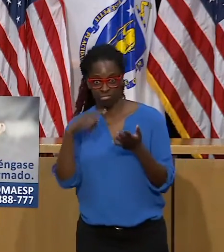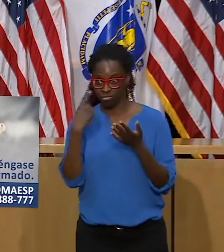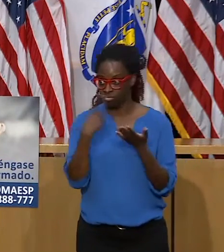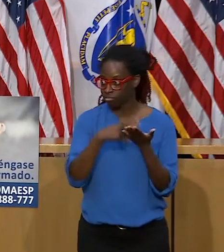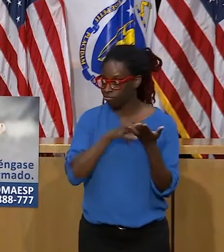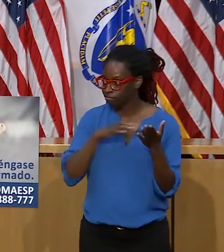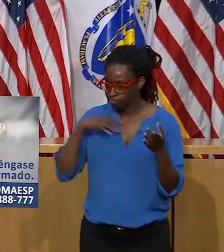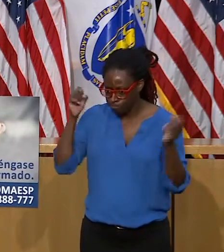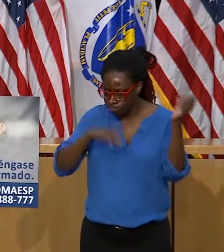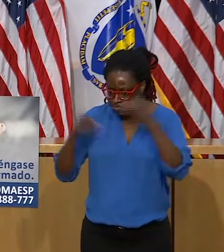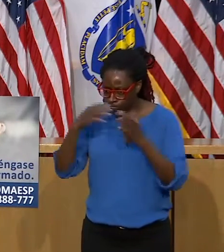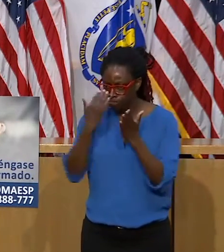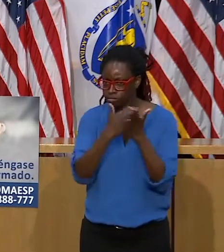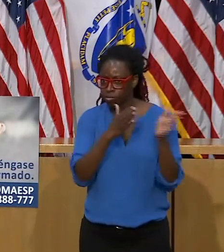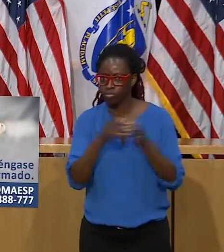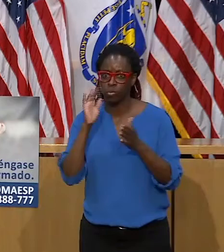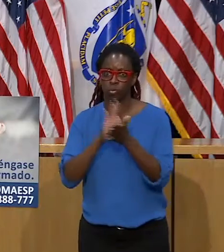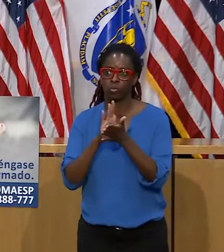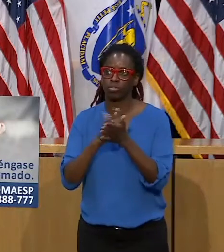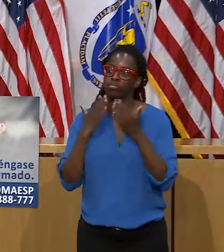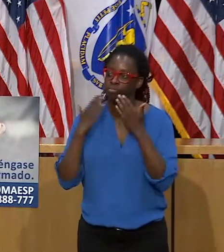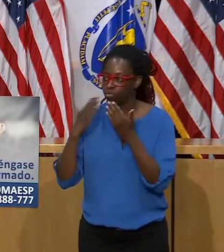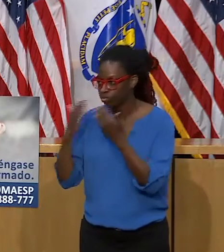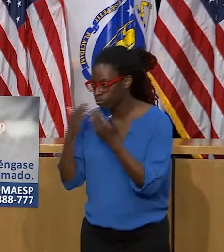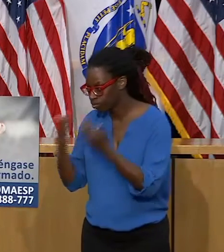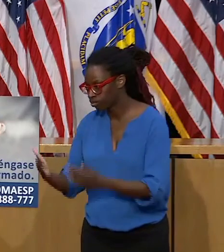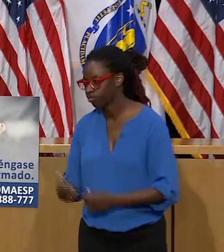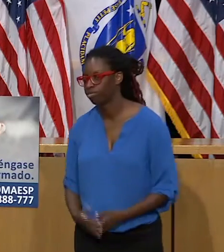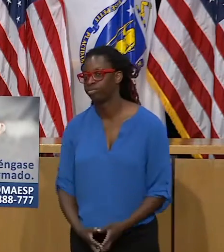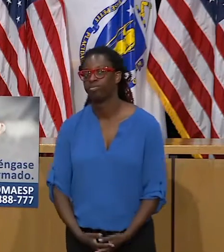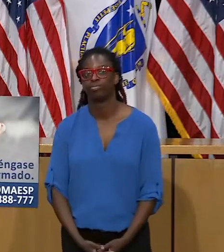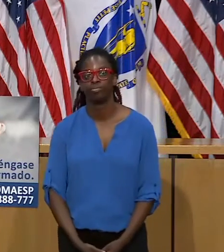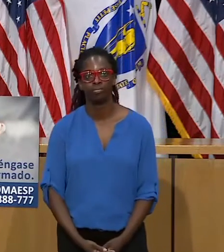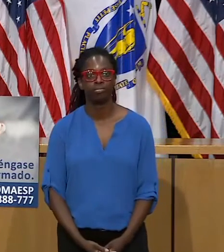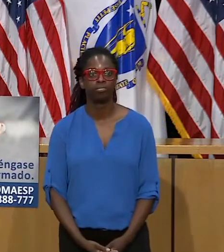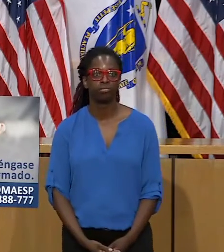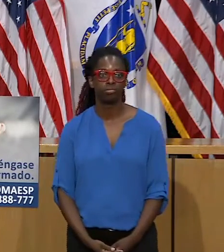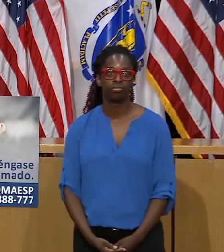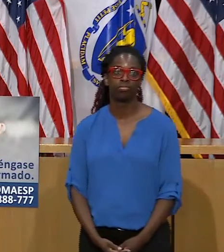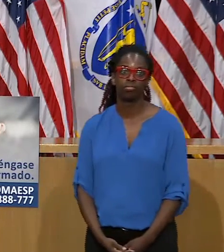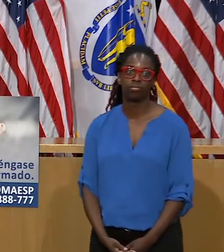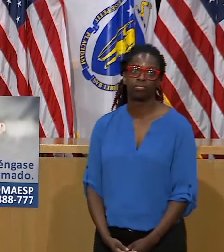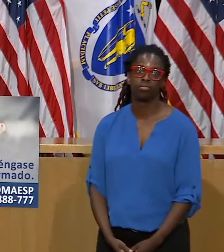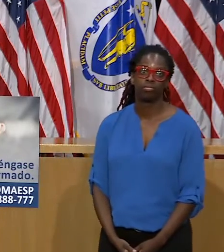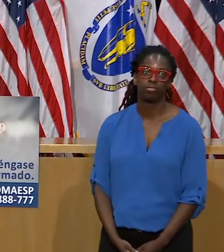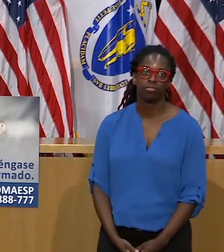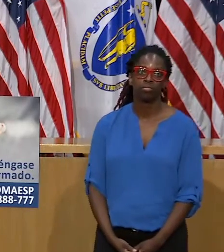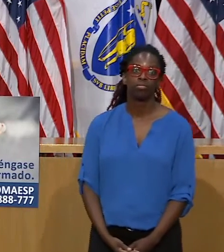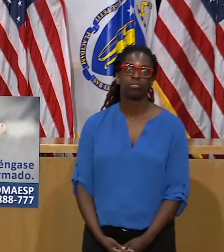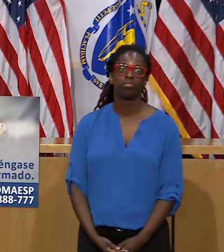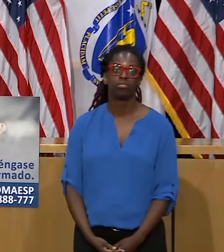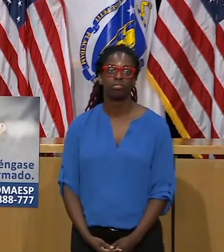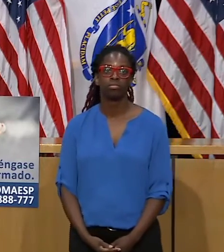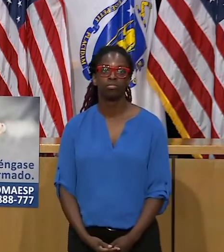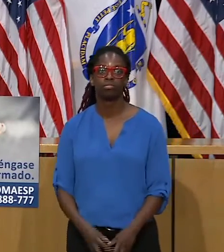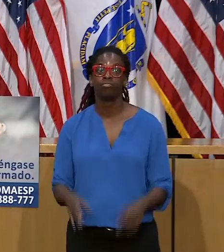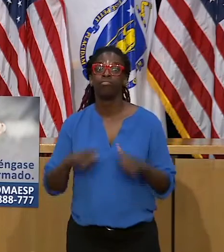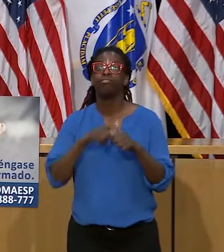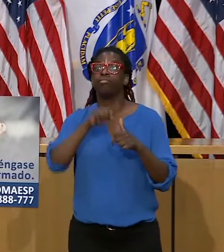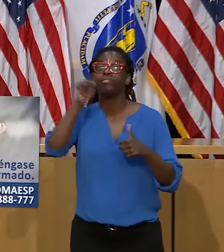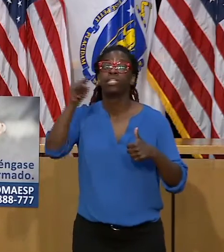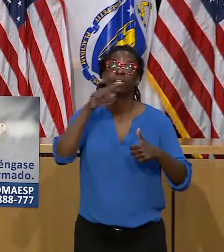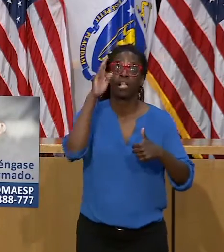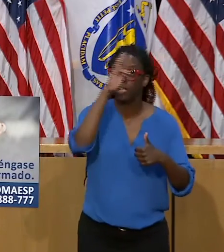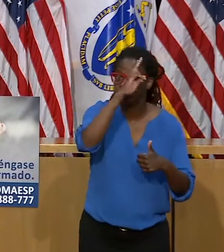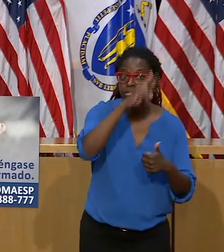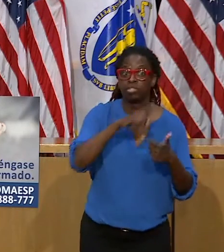the support and assistance of many members of the infectious disease, healthcare, and physician community, and we're really